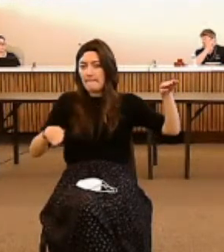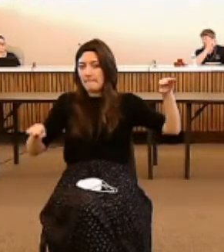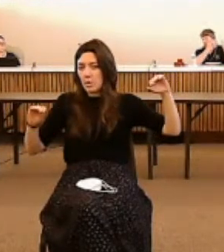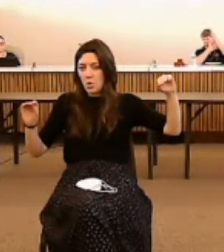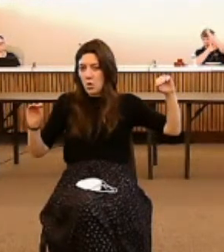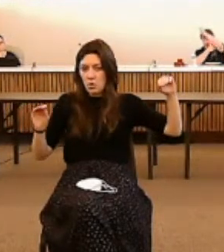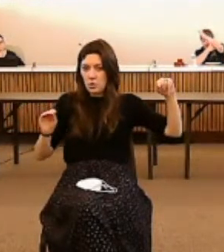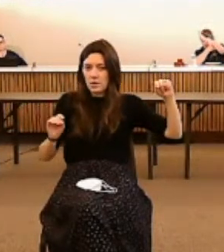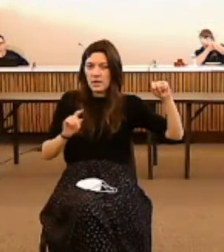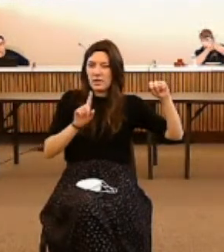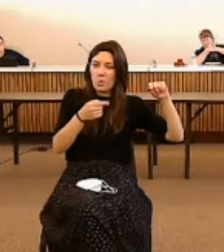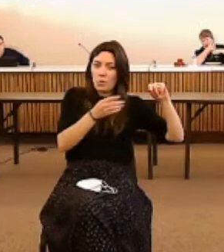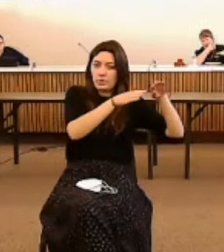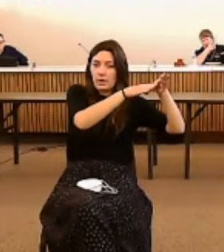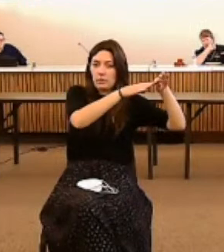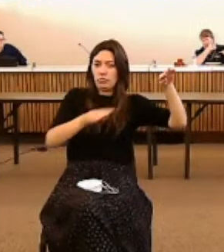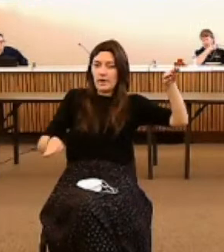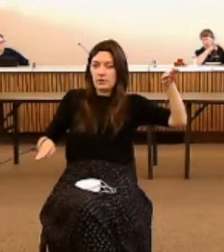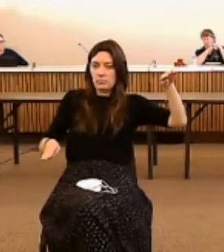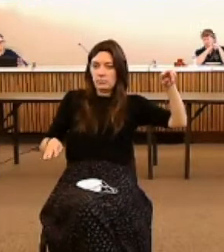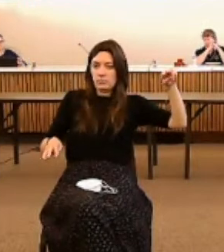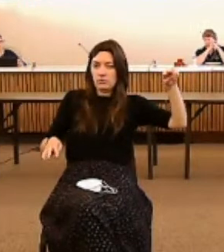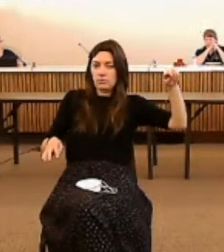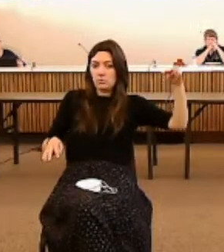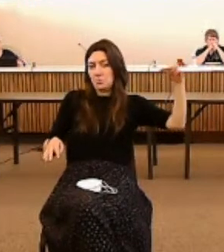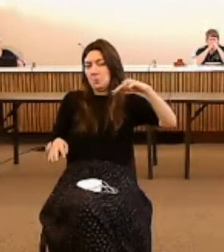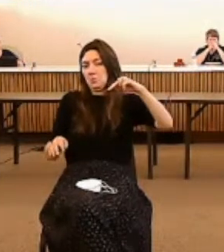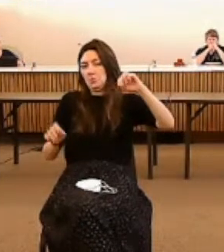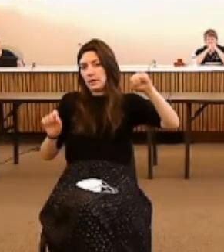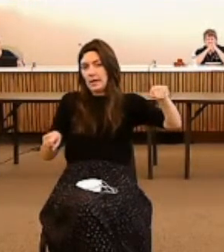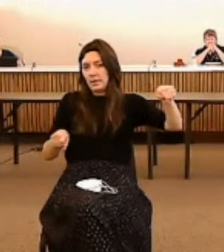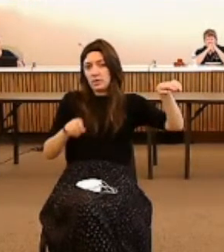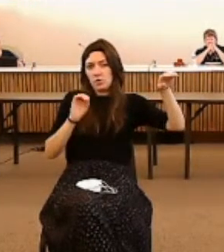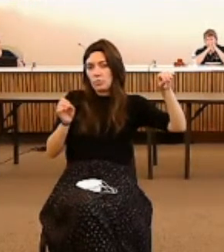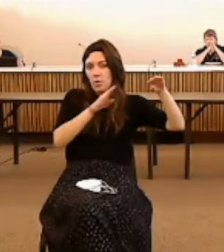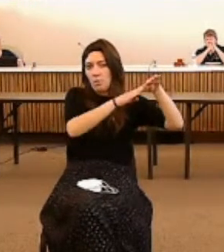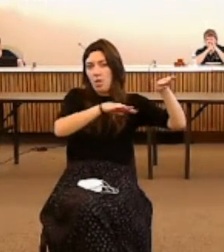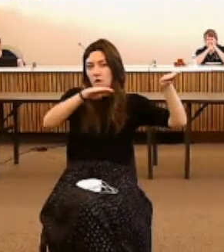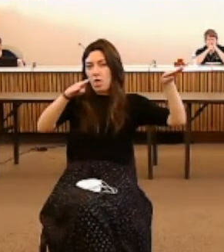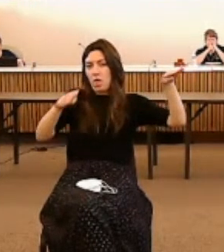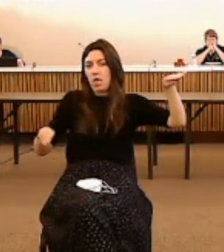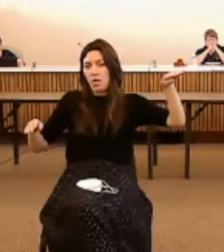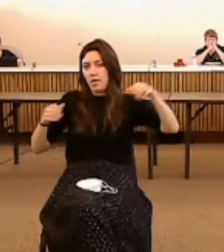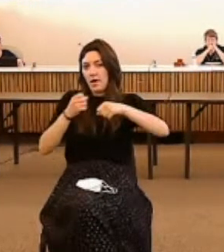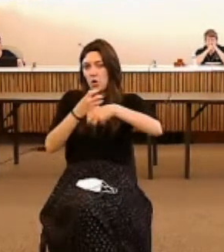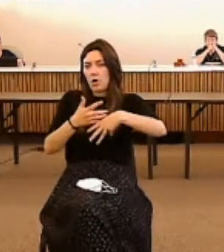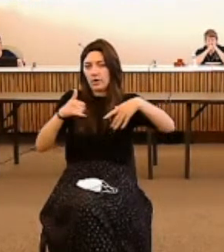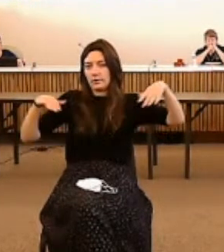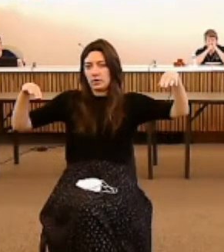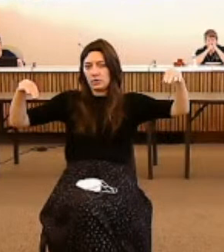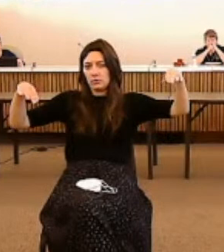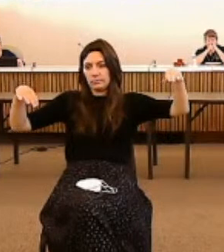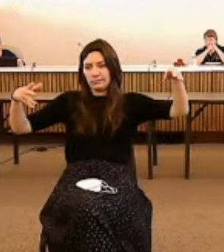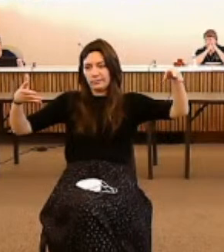Yes. Or if it's got a sag vertical curve, right, a concave